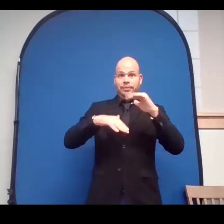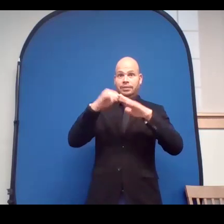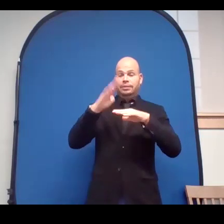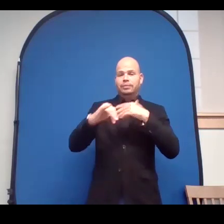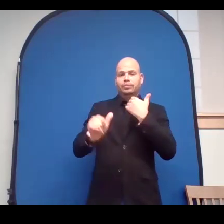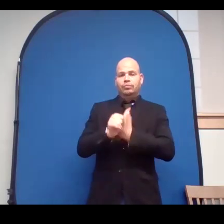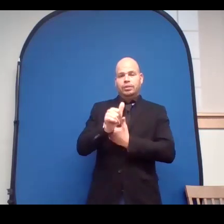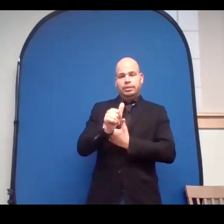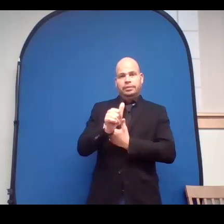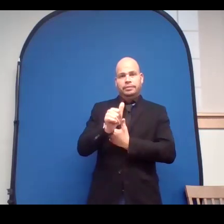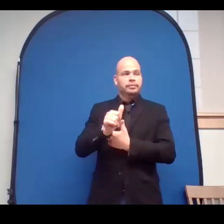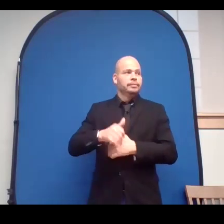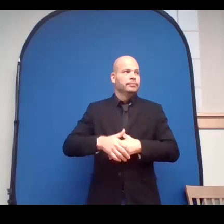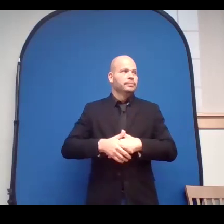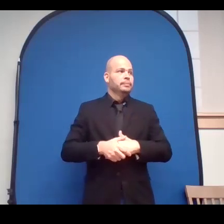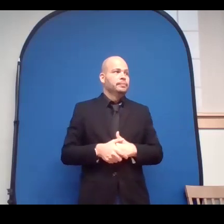did